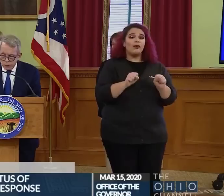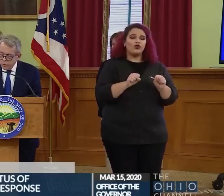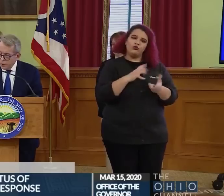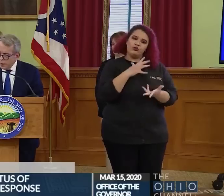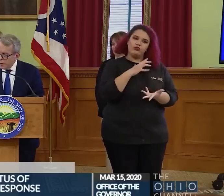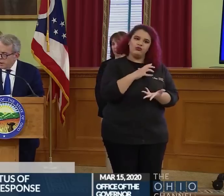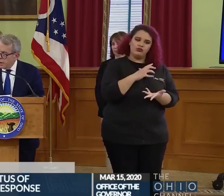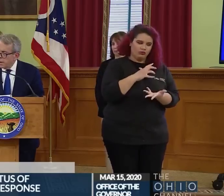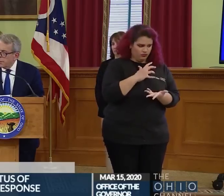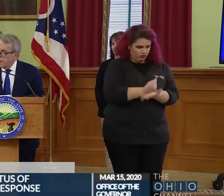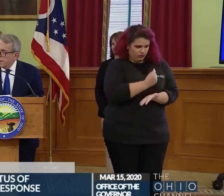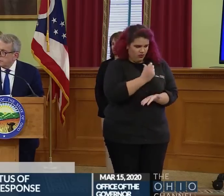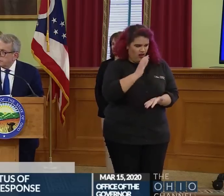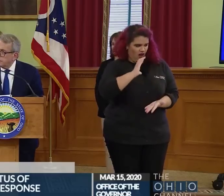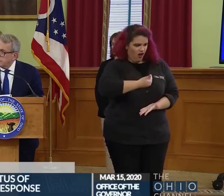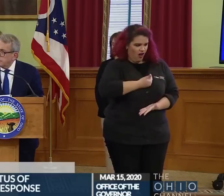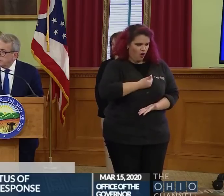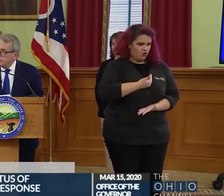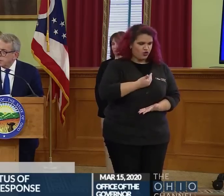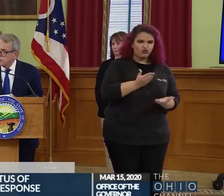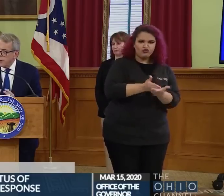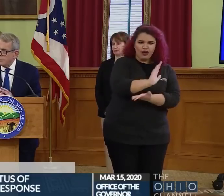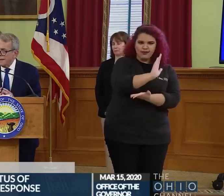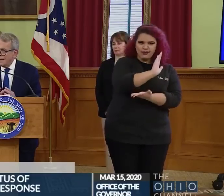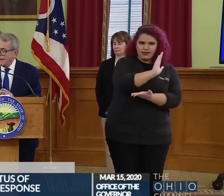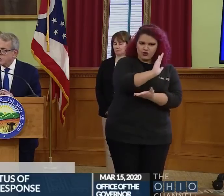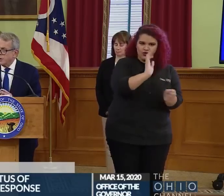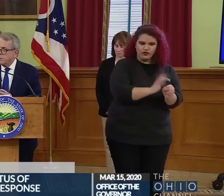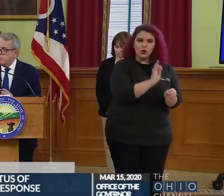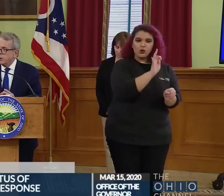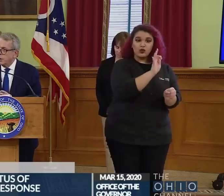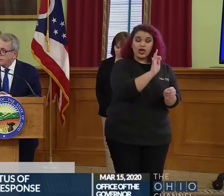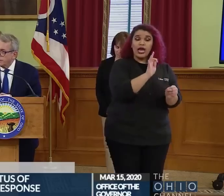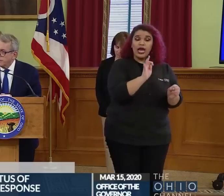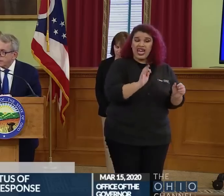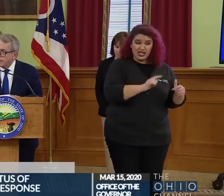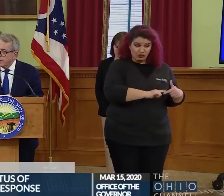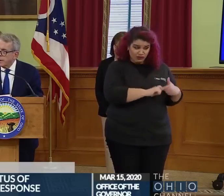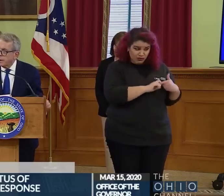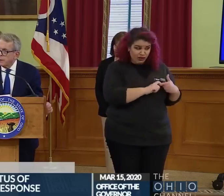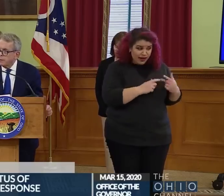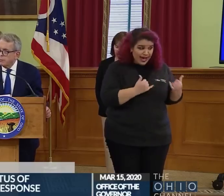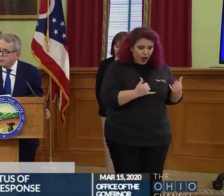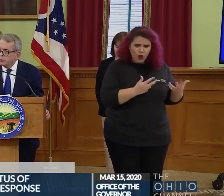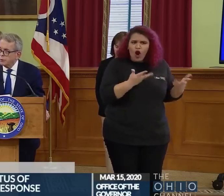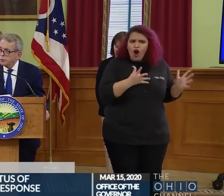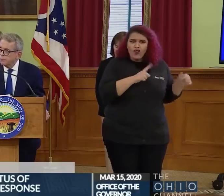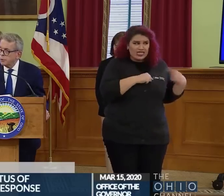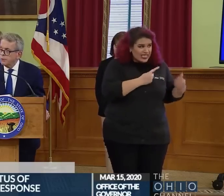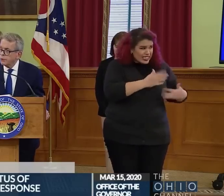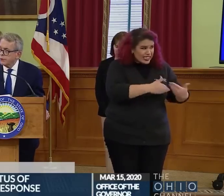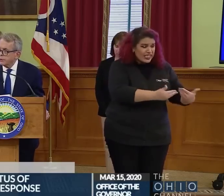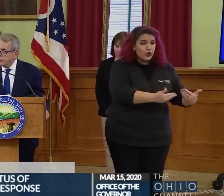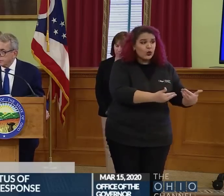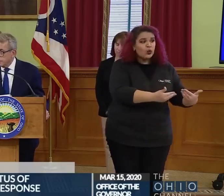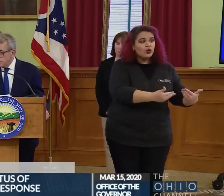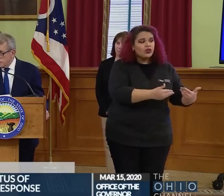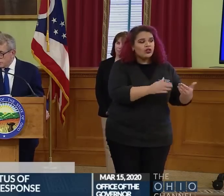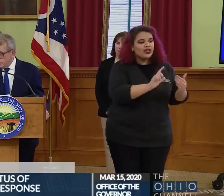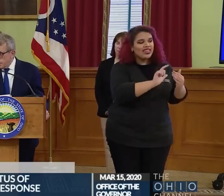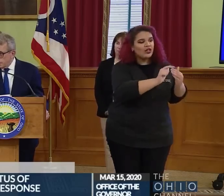rights, and to interrupt an election in the middle of it poses some very, very